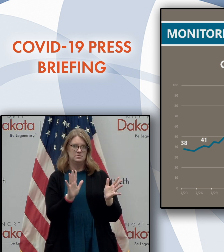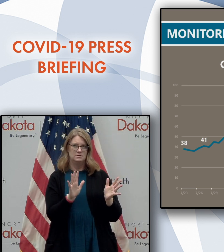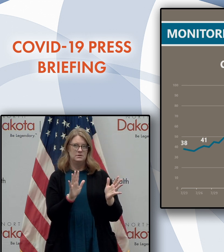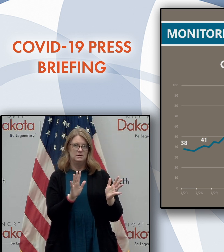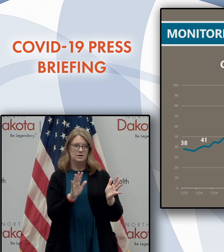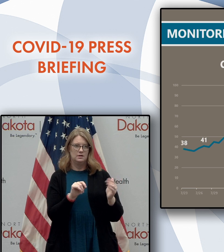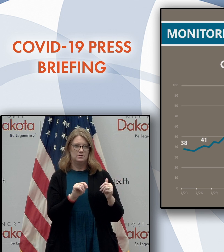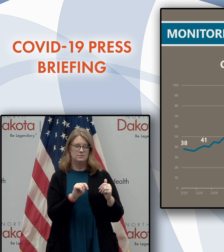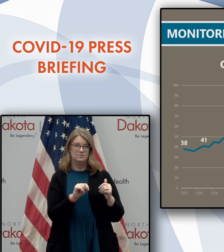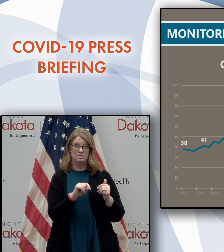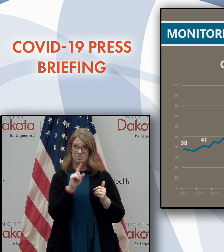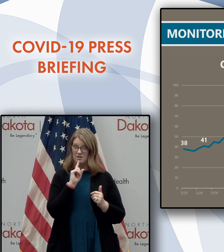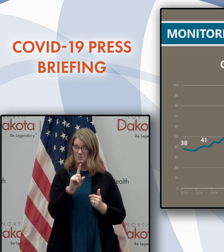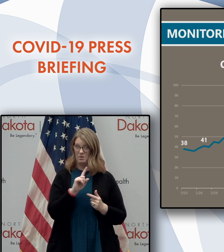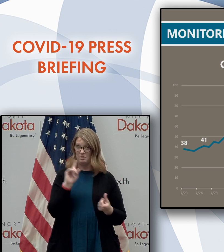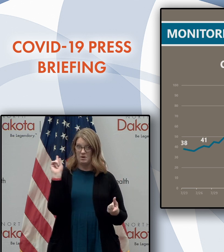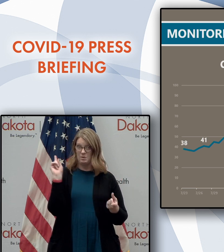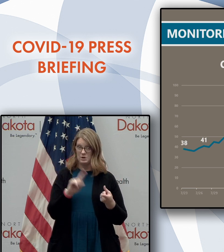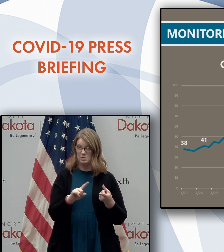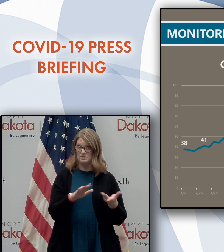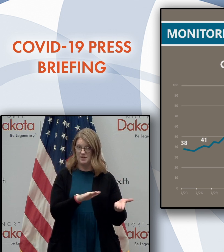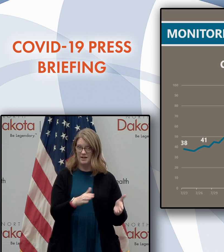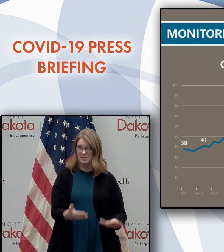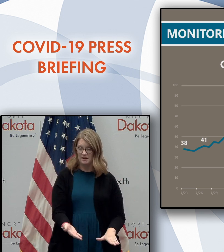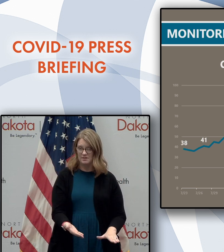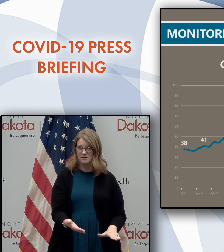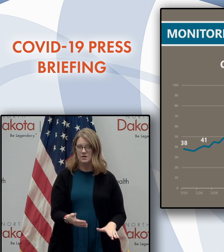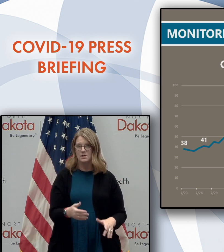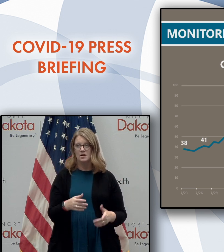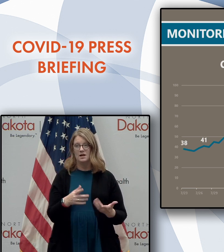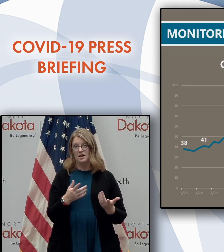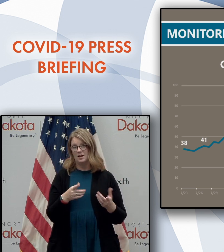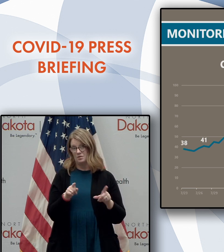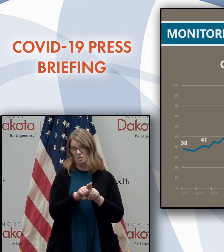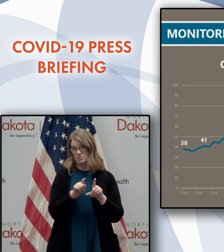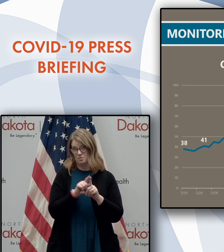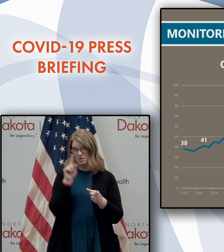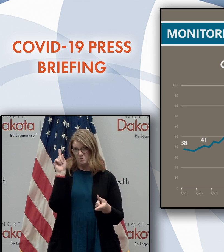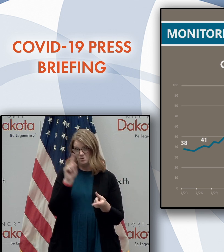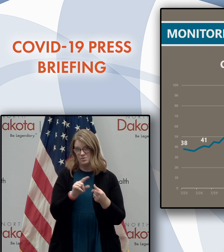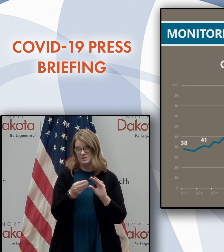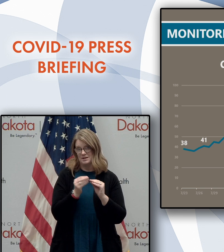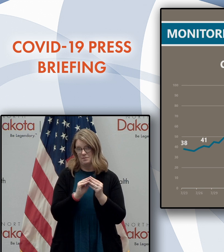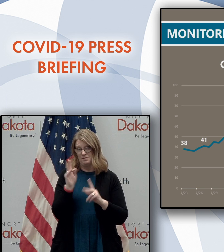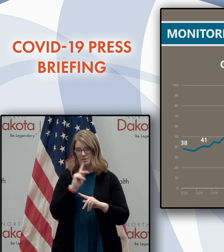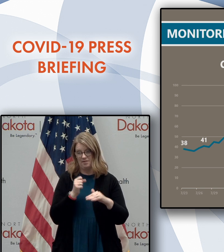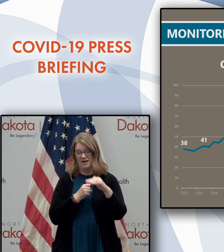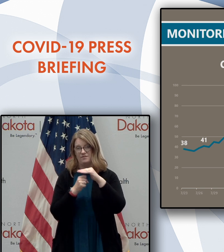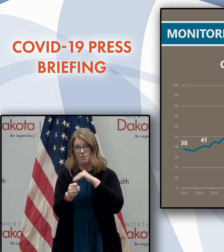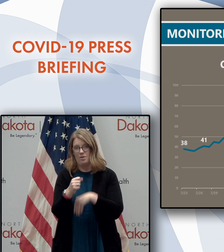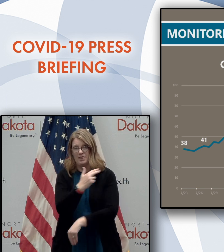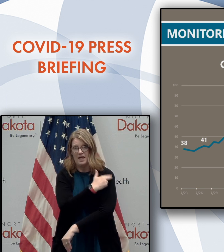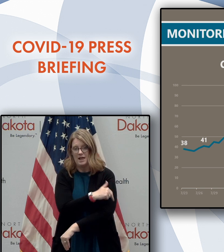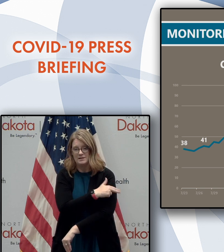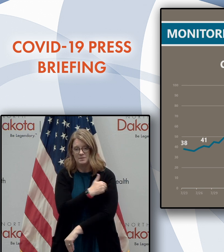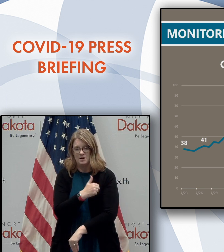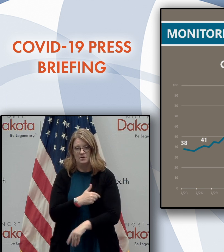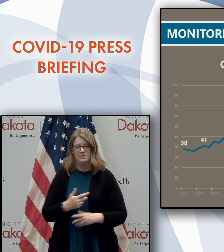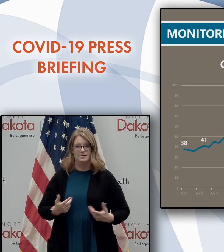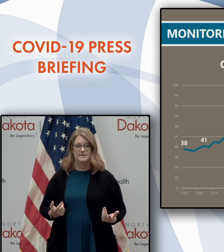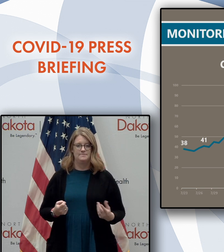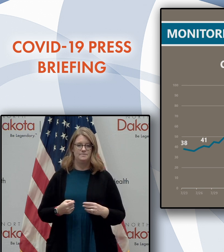to reduce fatalities. We want to reduce the number of hospitalizations as well. So with that,